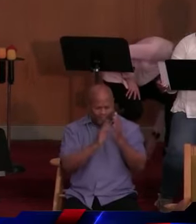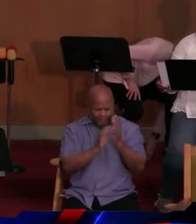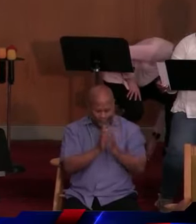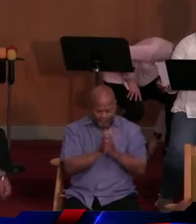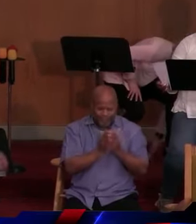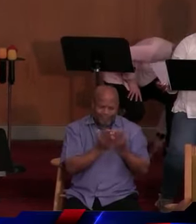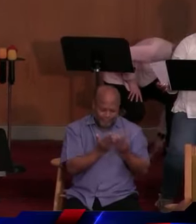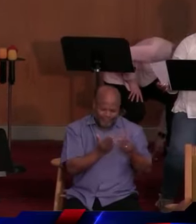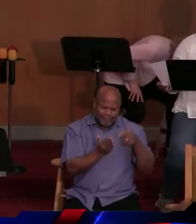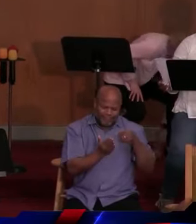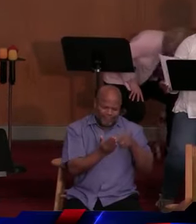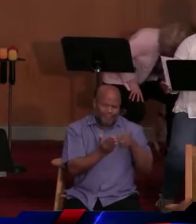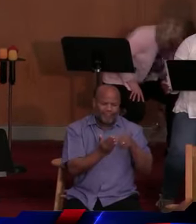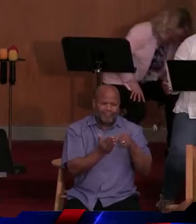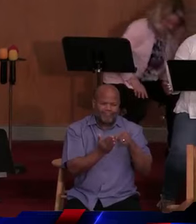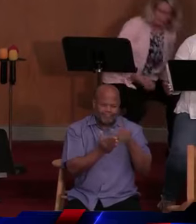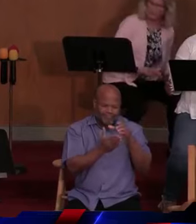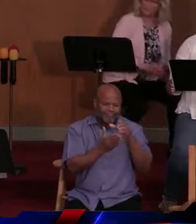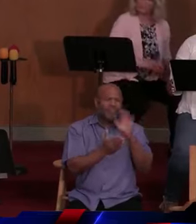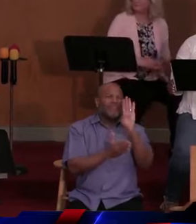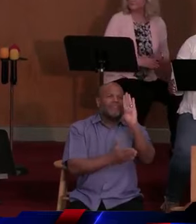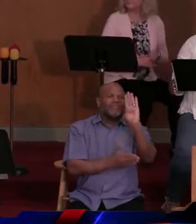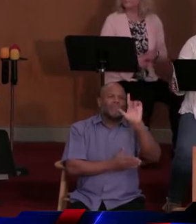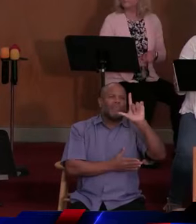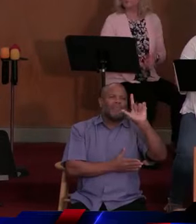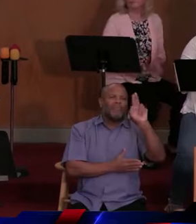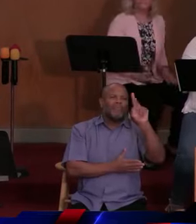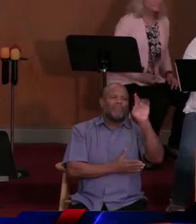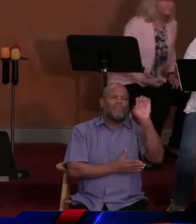chapter 24.